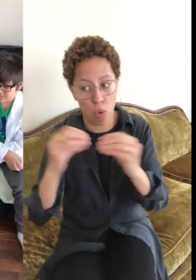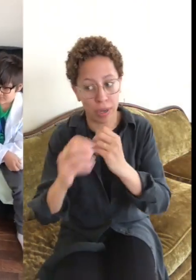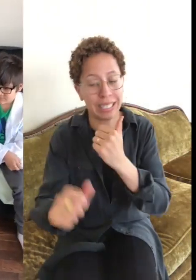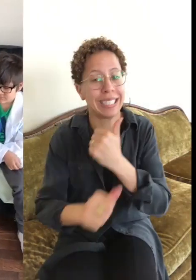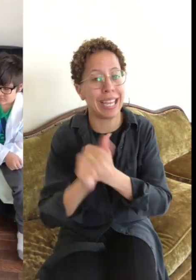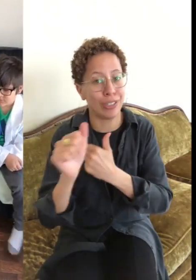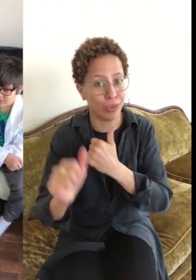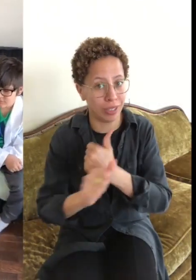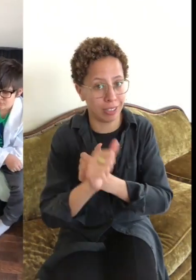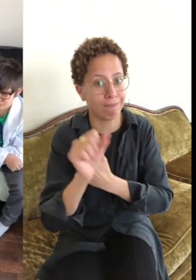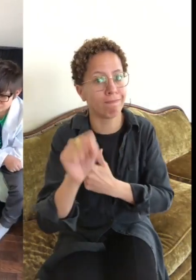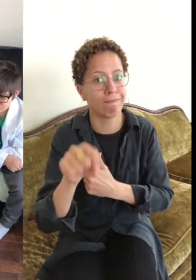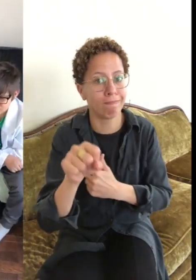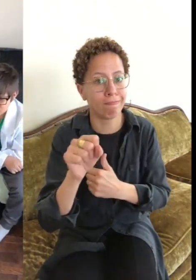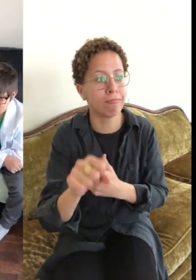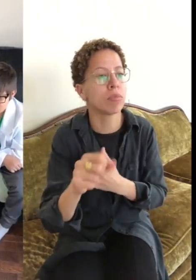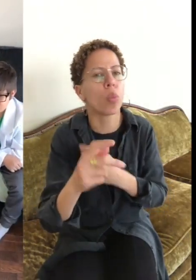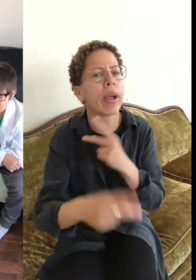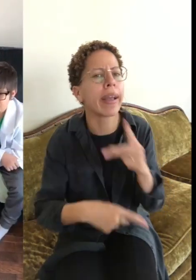kind?